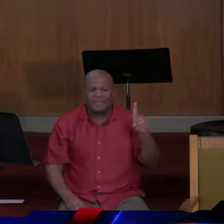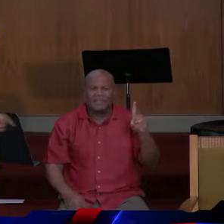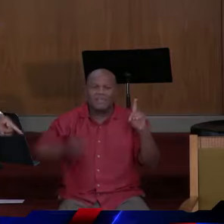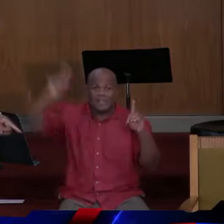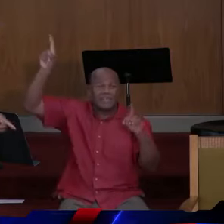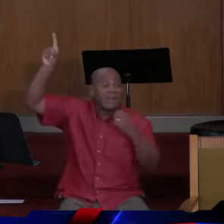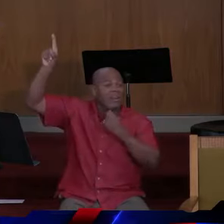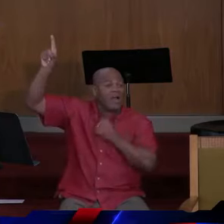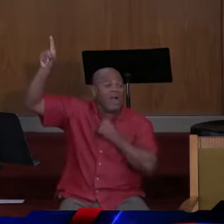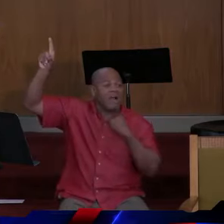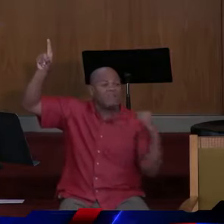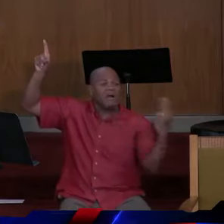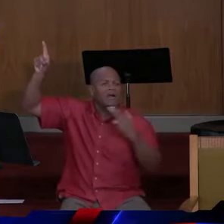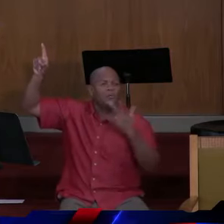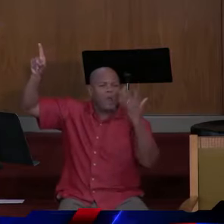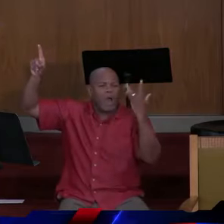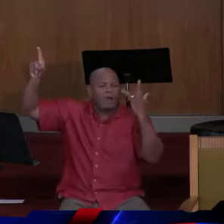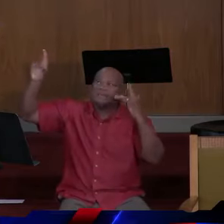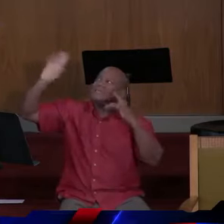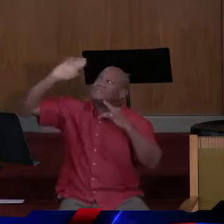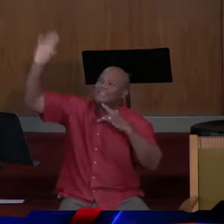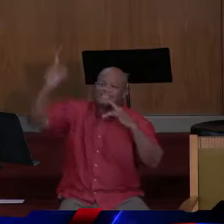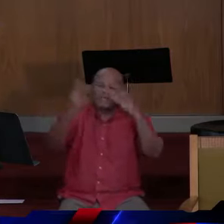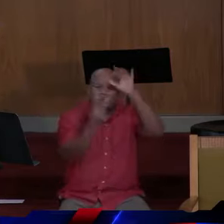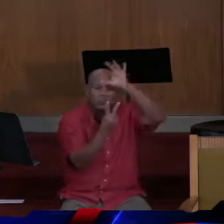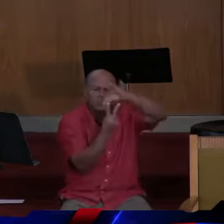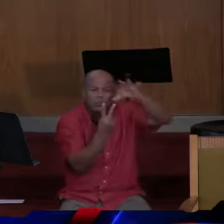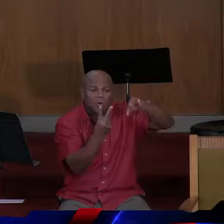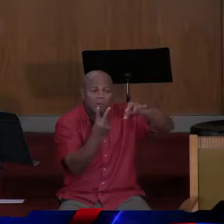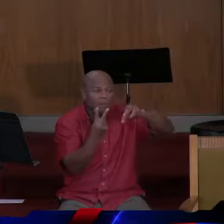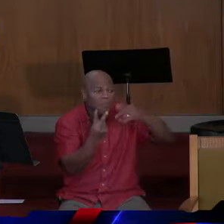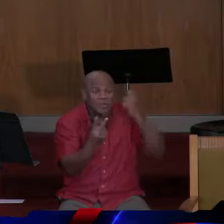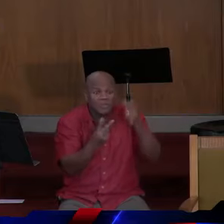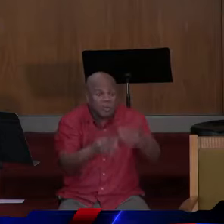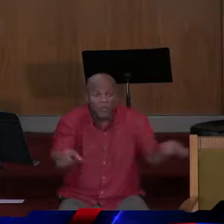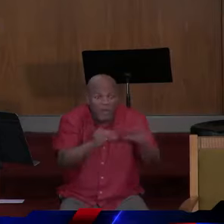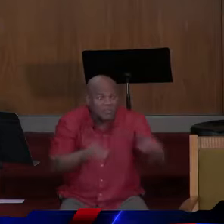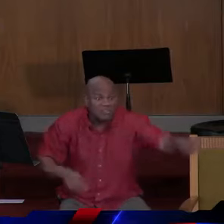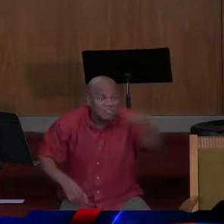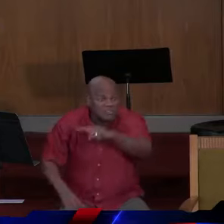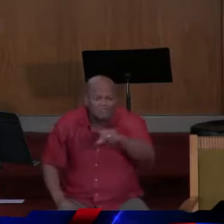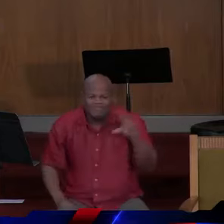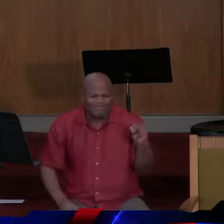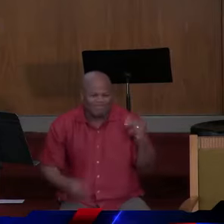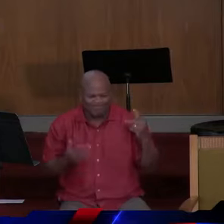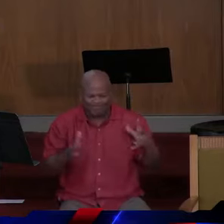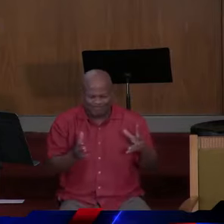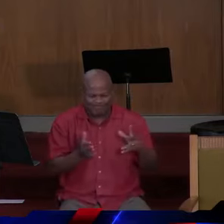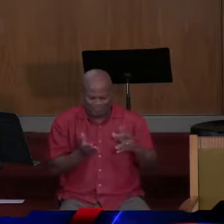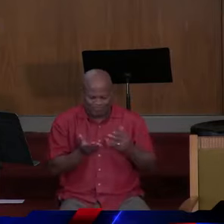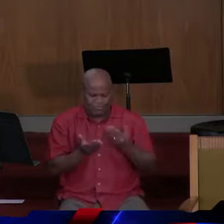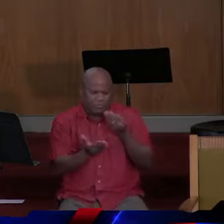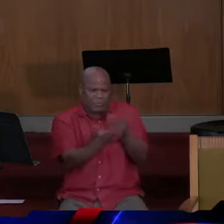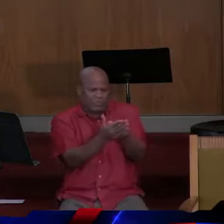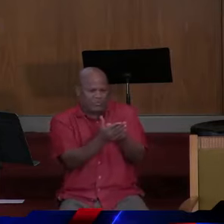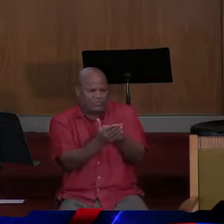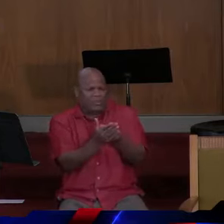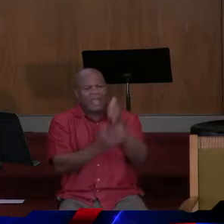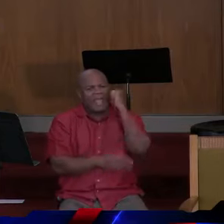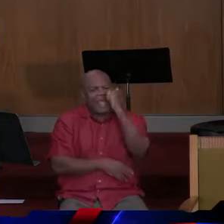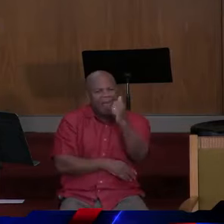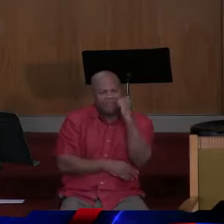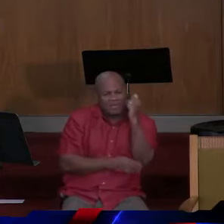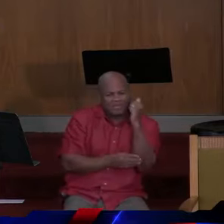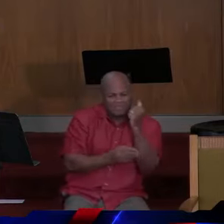he chooses to, not because you and I are worth it. We prove our disworth on a daily